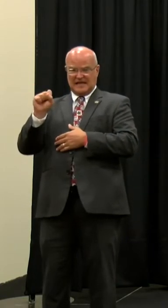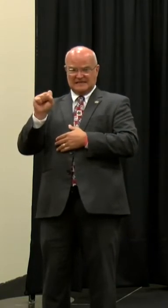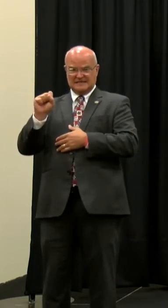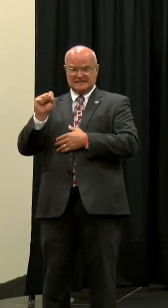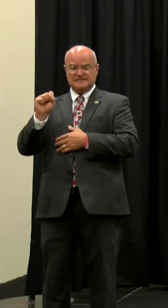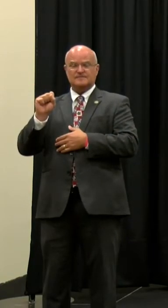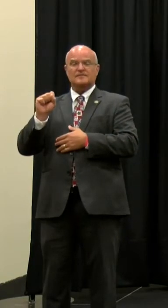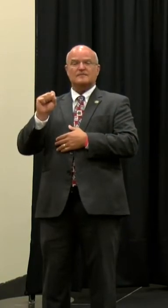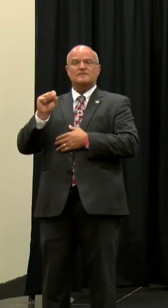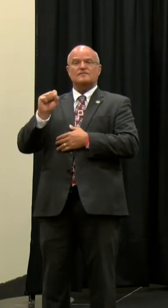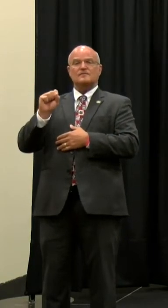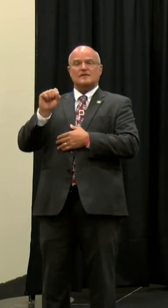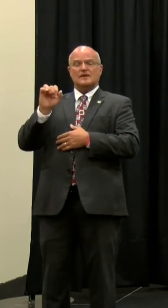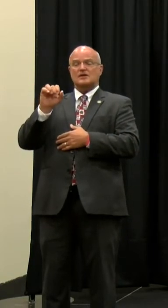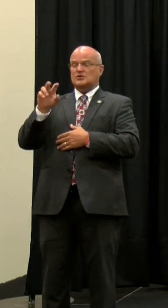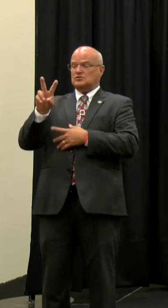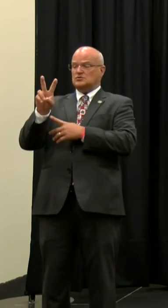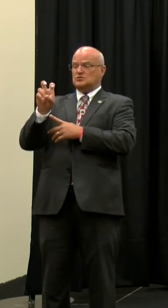that number,